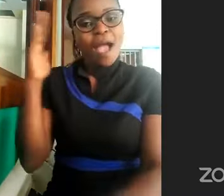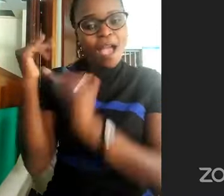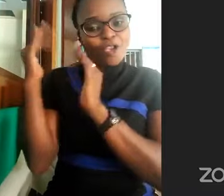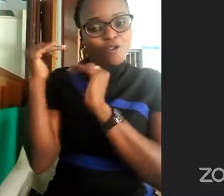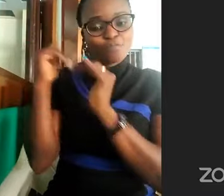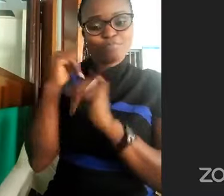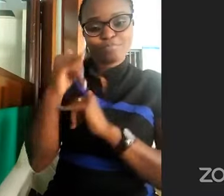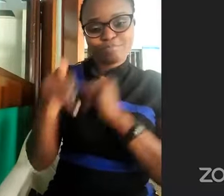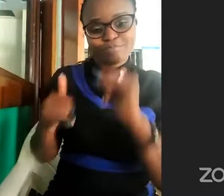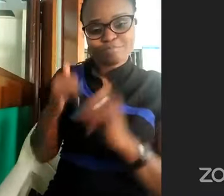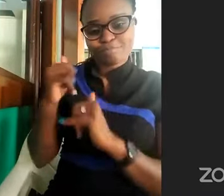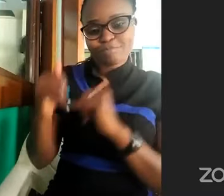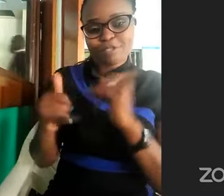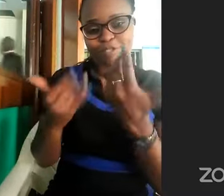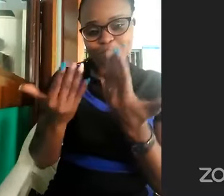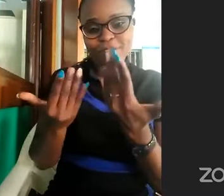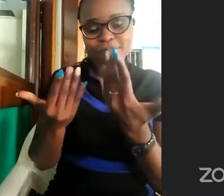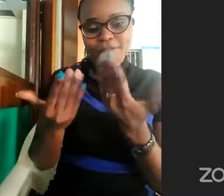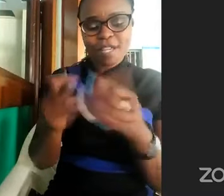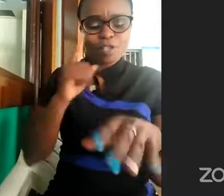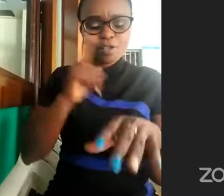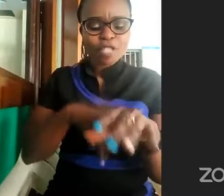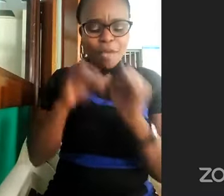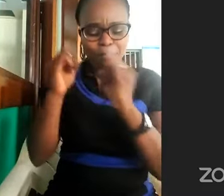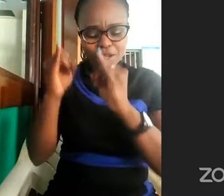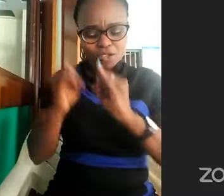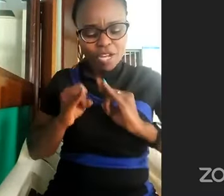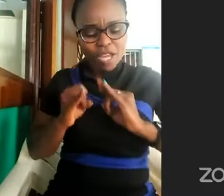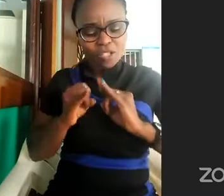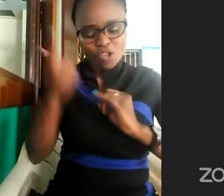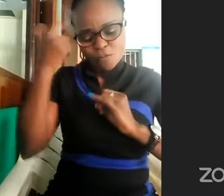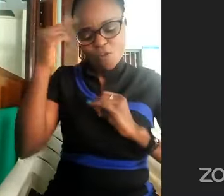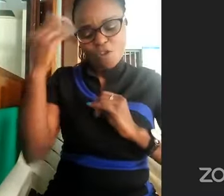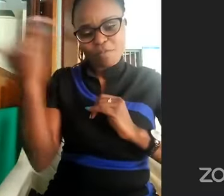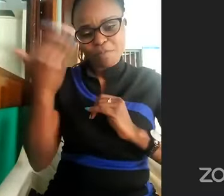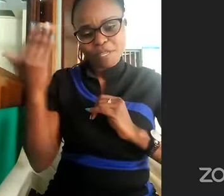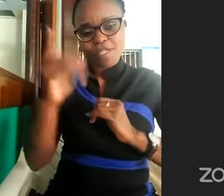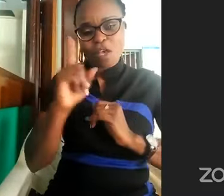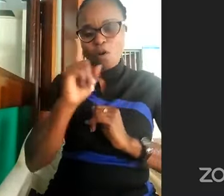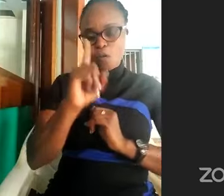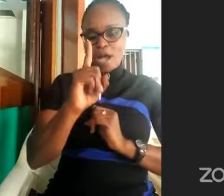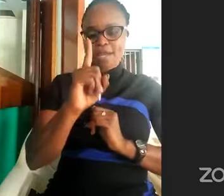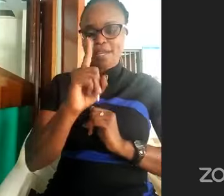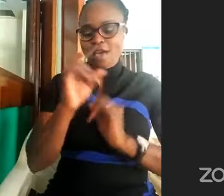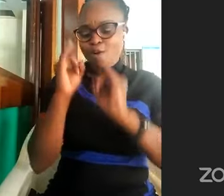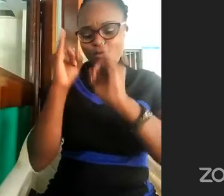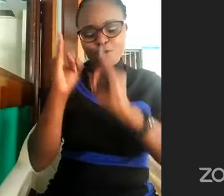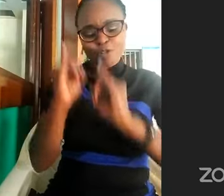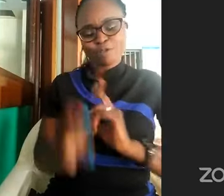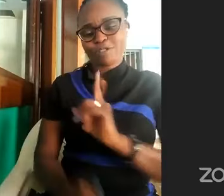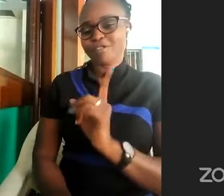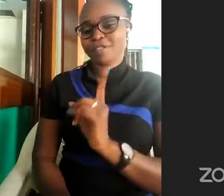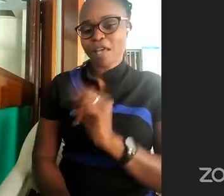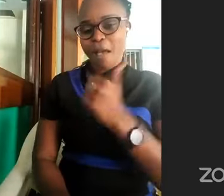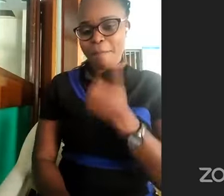doing introduction for our amazing speakers, one of us did not introduce herself. And we can now give her opportunity.